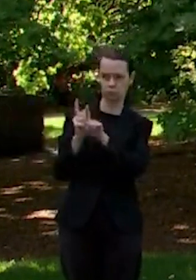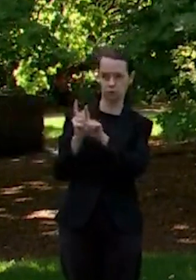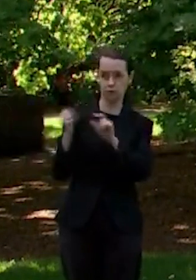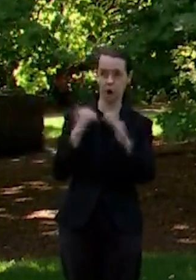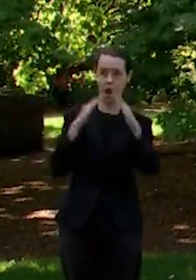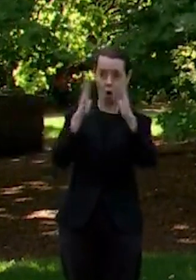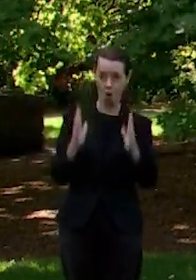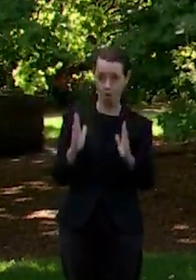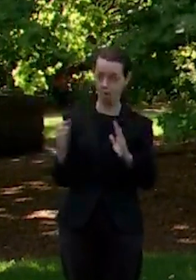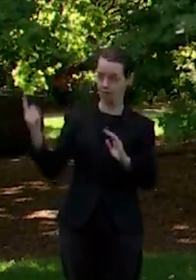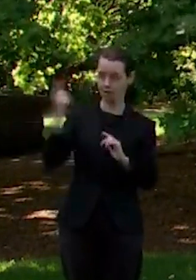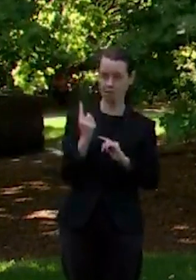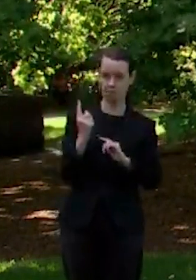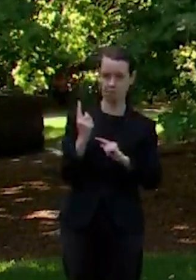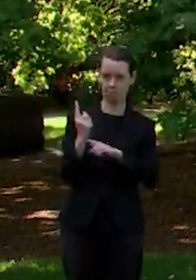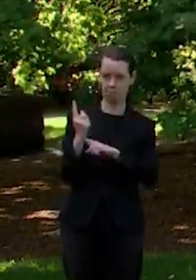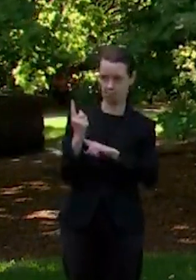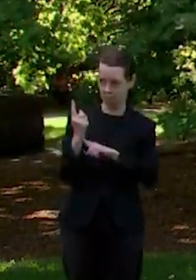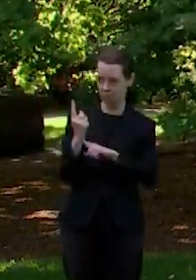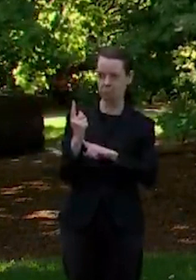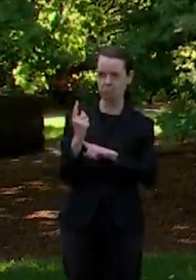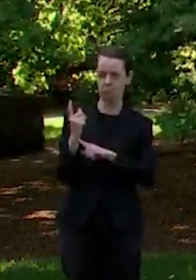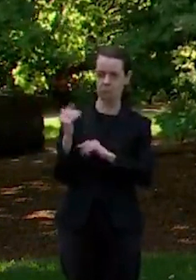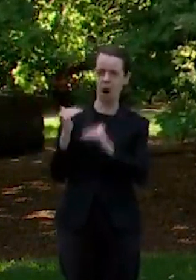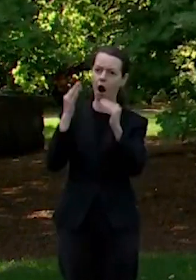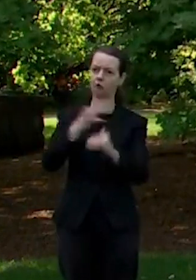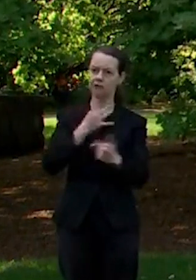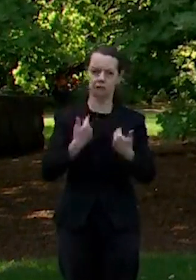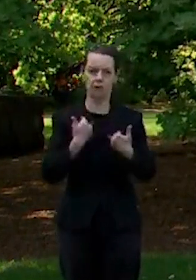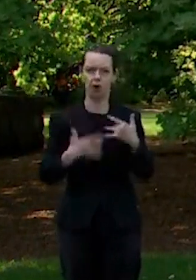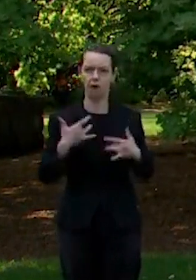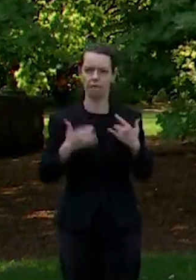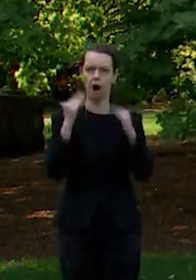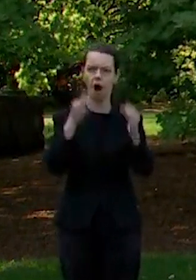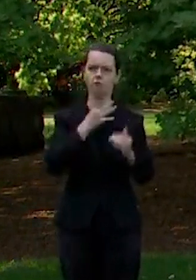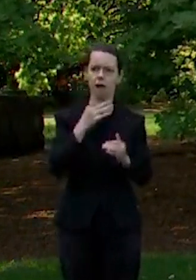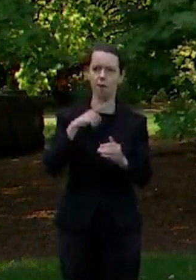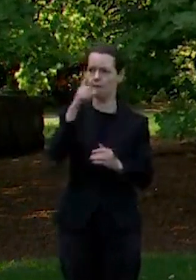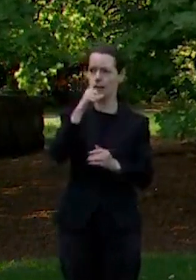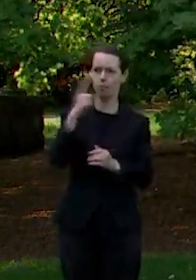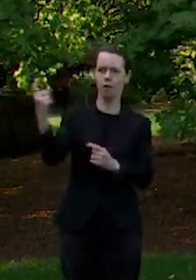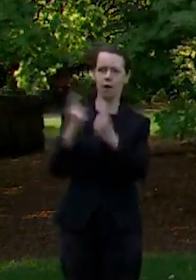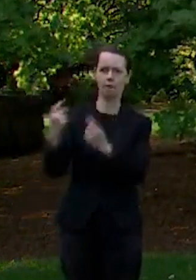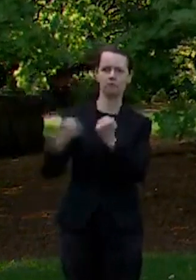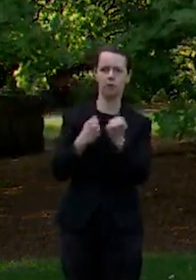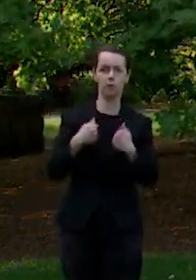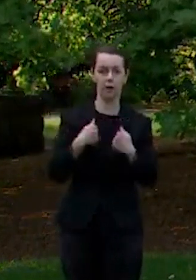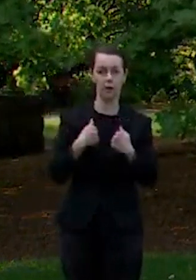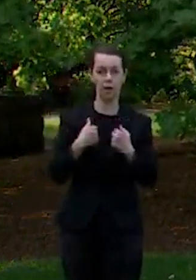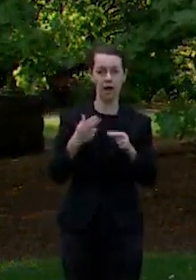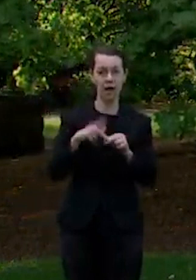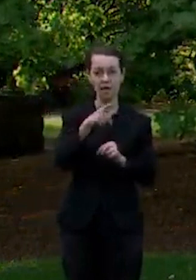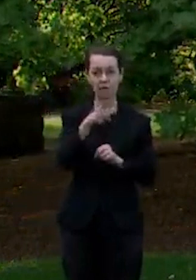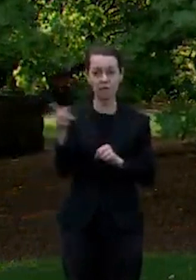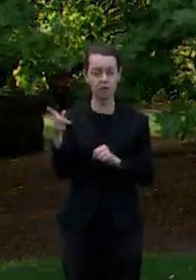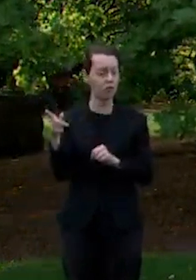a high-risk category. Now, I would find it very irresponsible of me not to get vaccinated. I